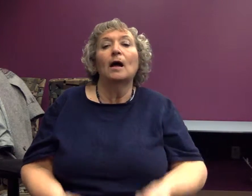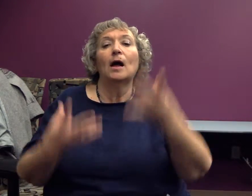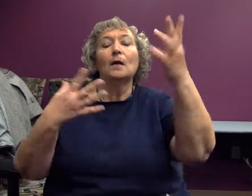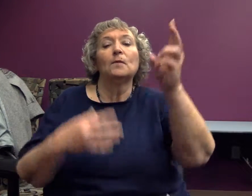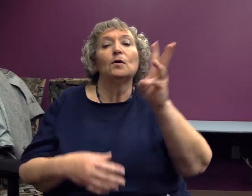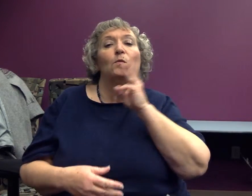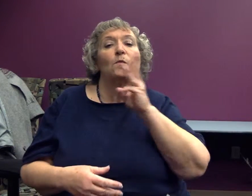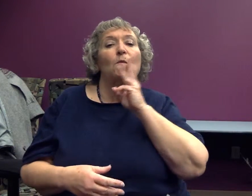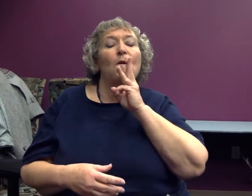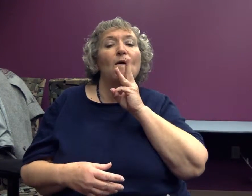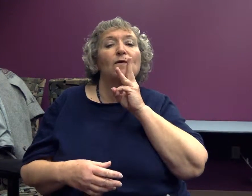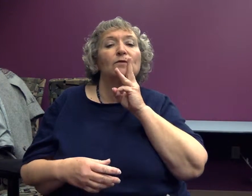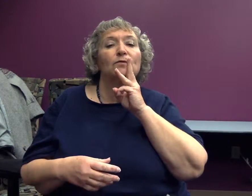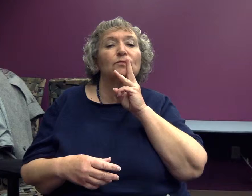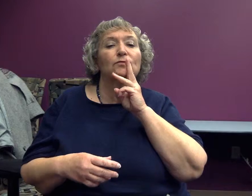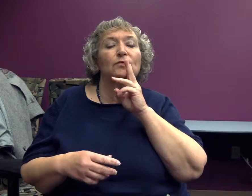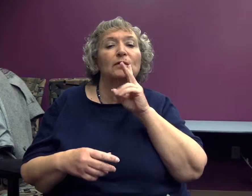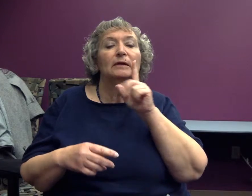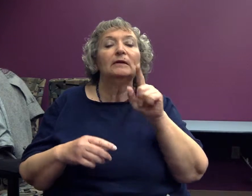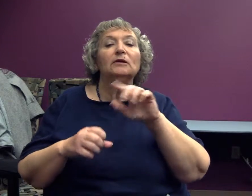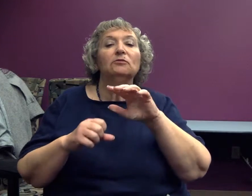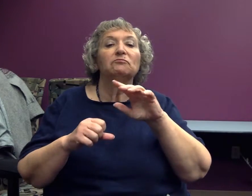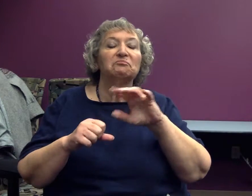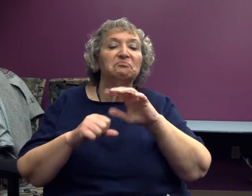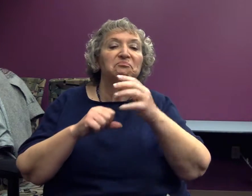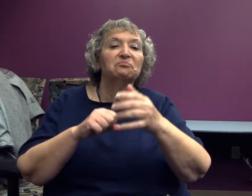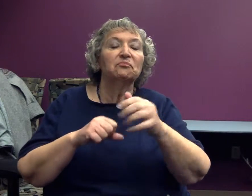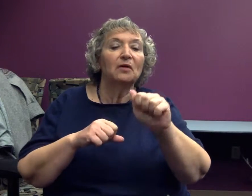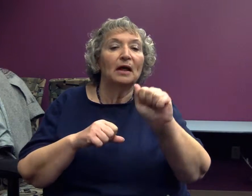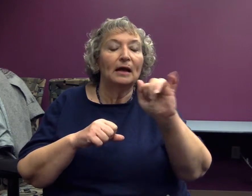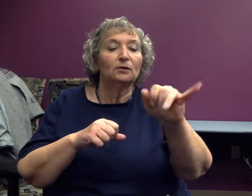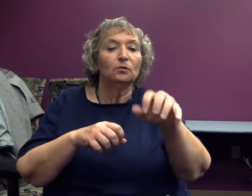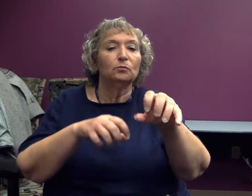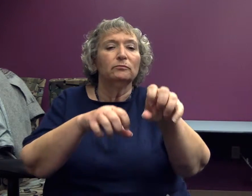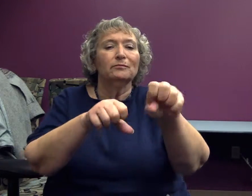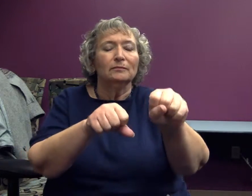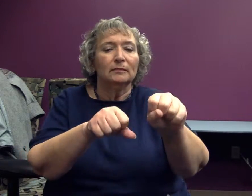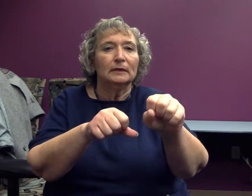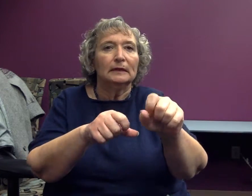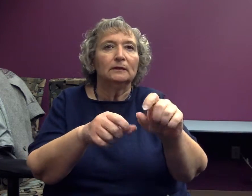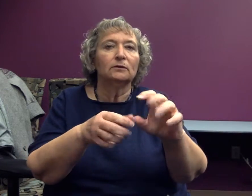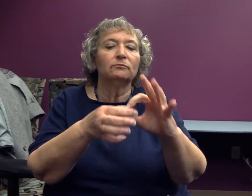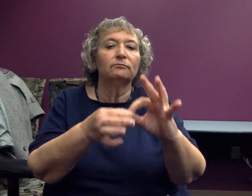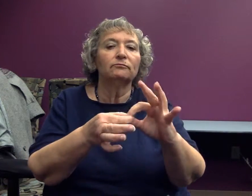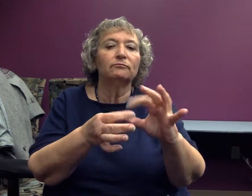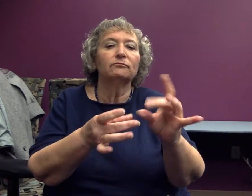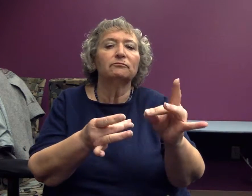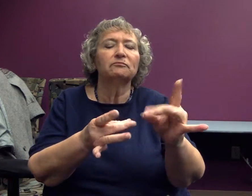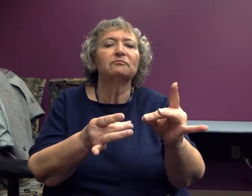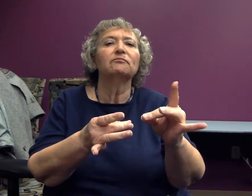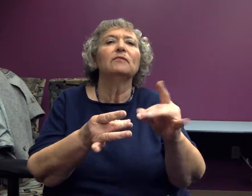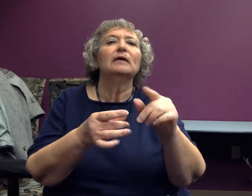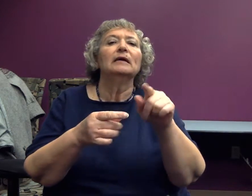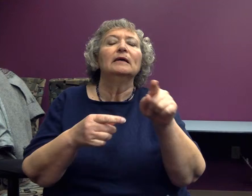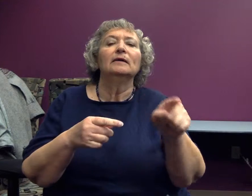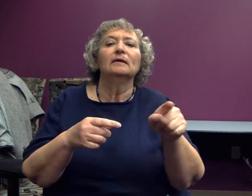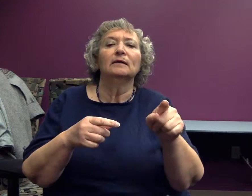This one, you can use saturated to describe a great deal of it. The one we're looking at is the atmosphere. The air in the